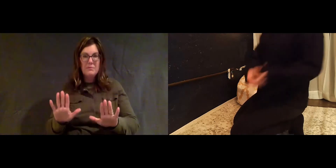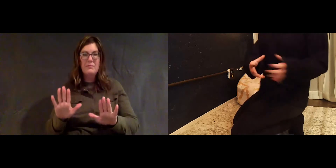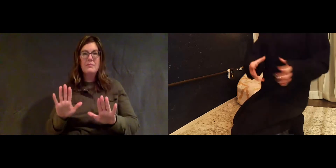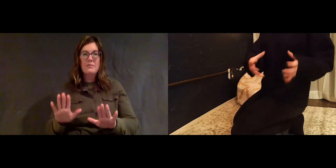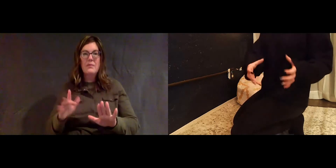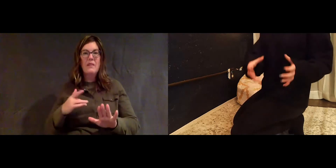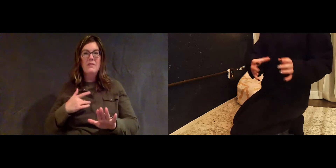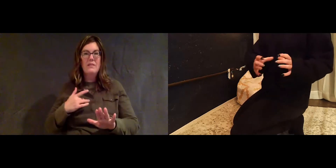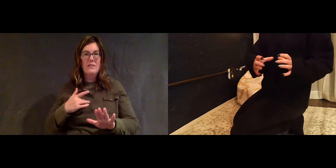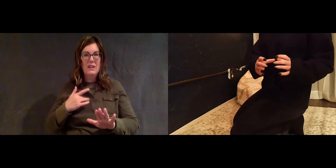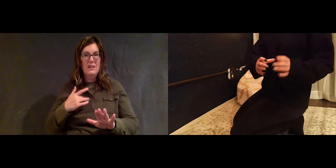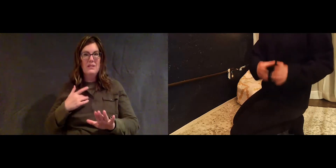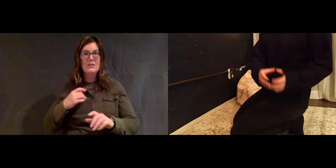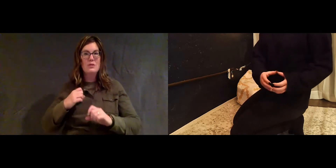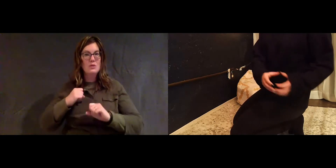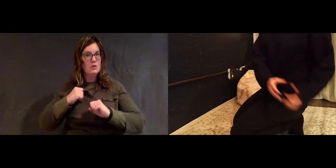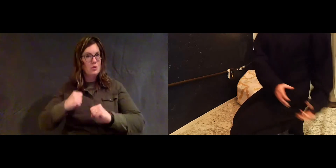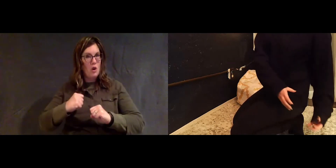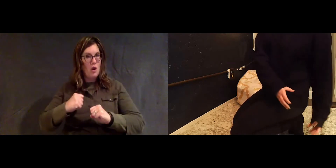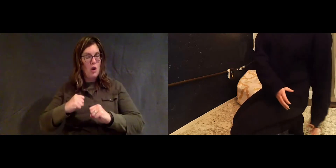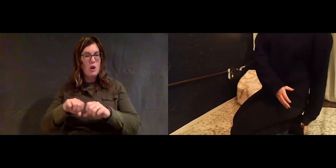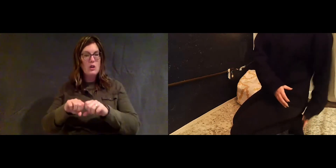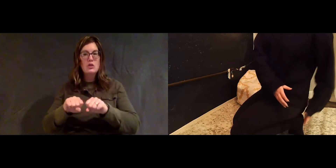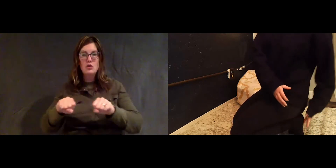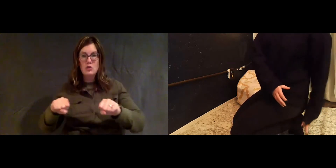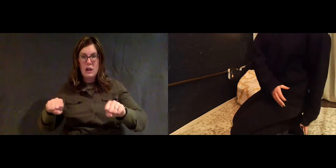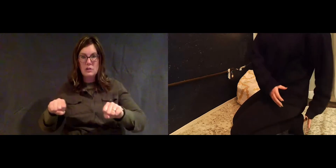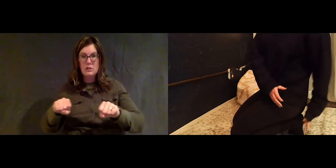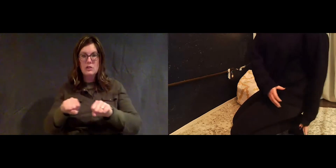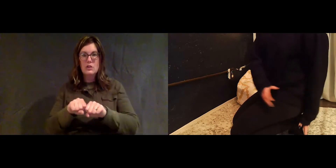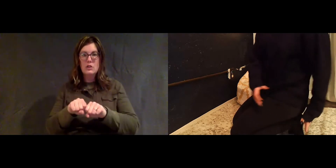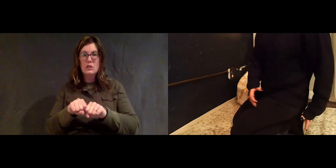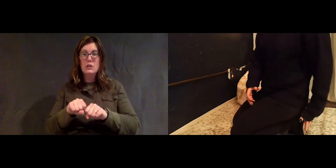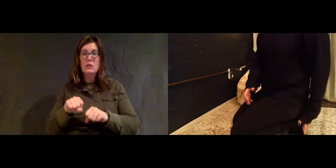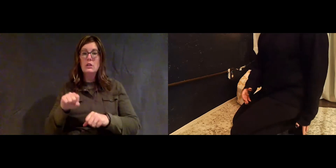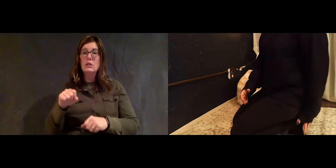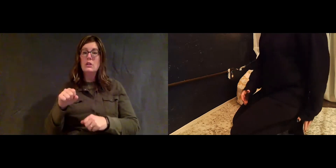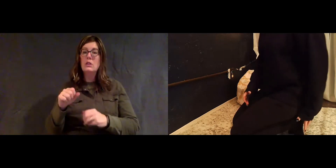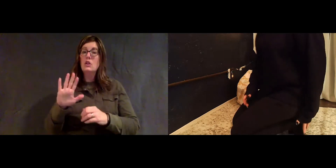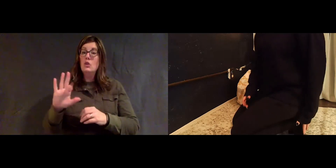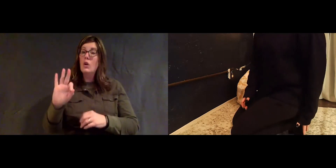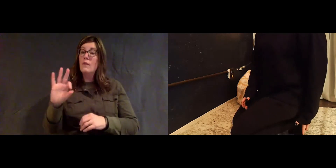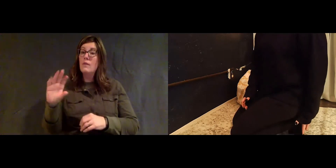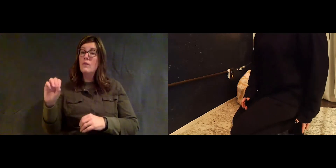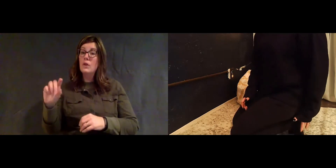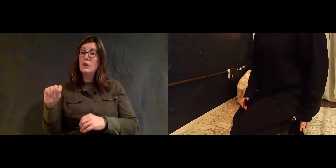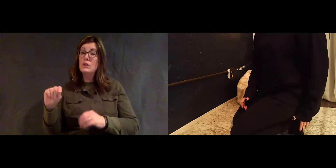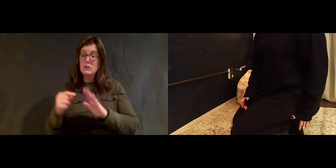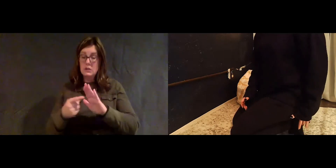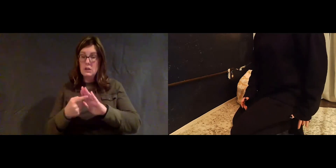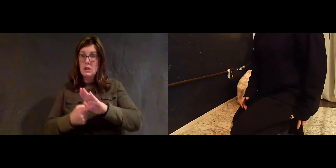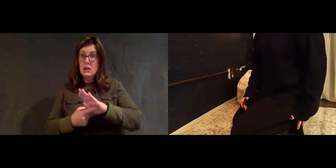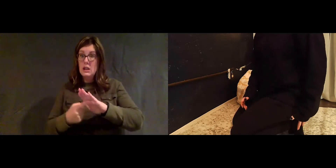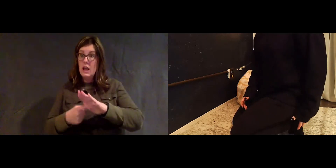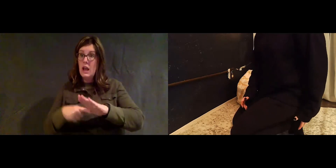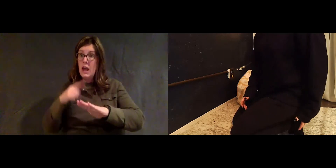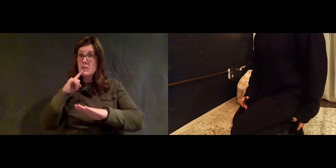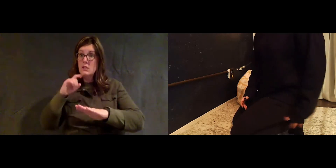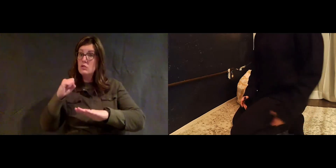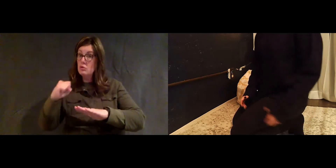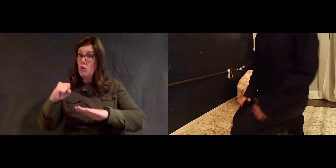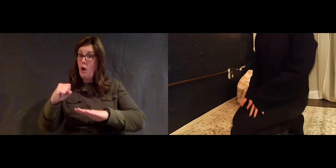So you have this really big chunk of muscle in the bottom part of your foot here. If it ever feels too intense and like